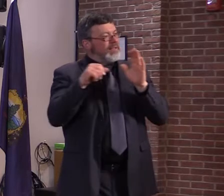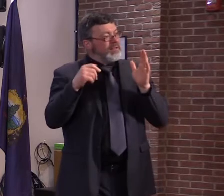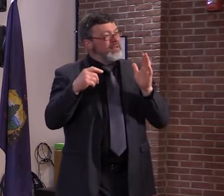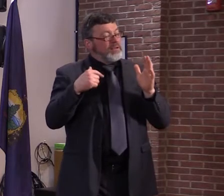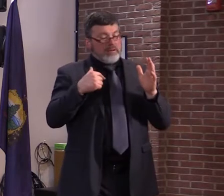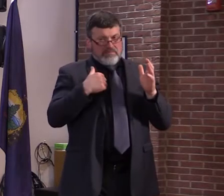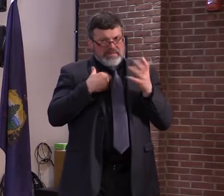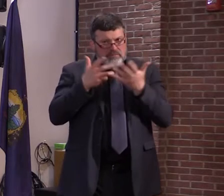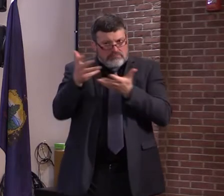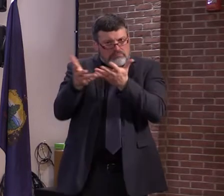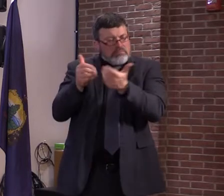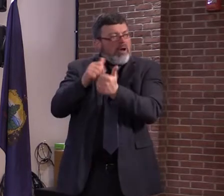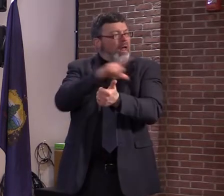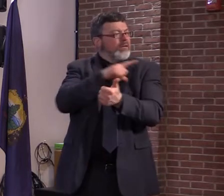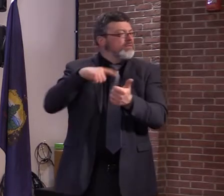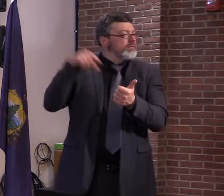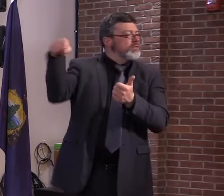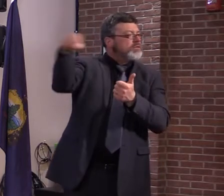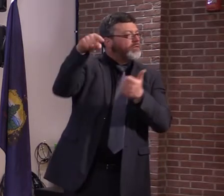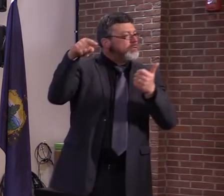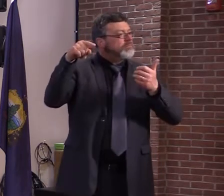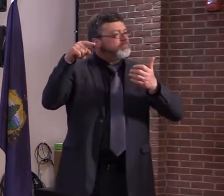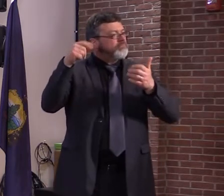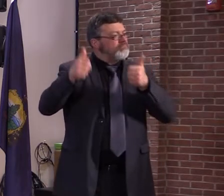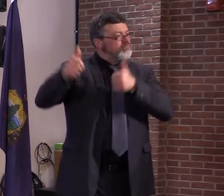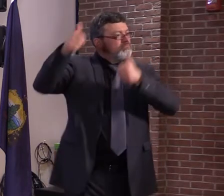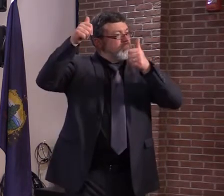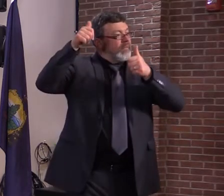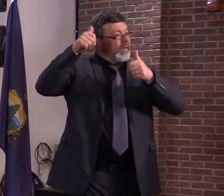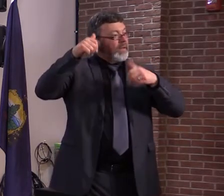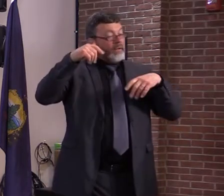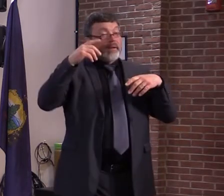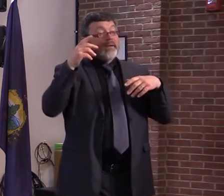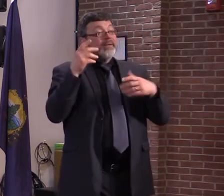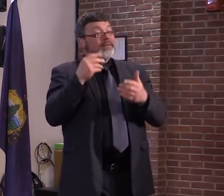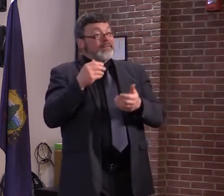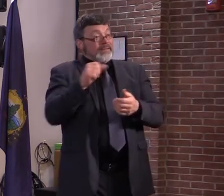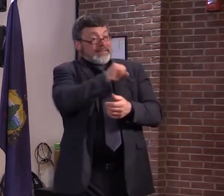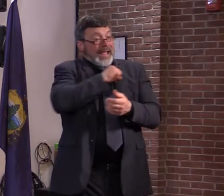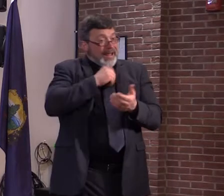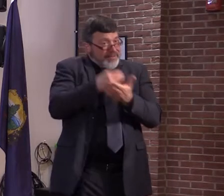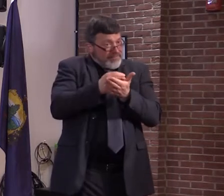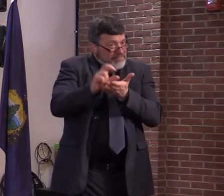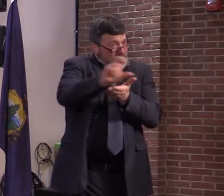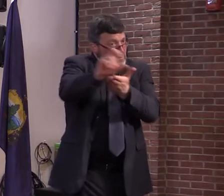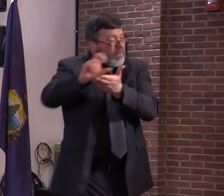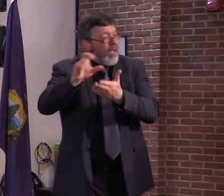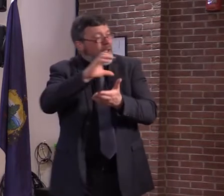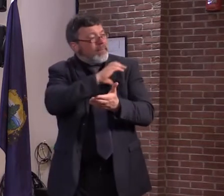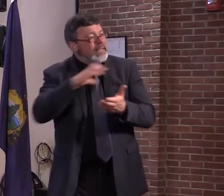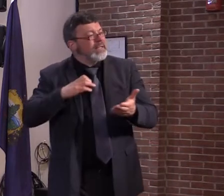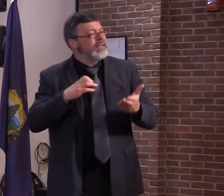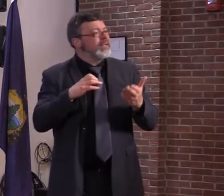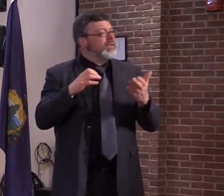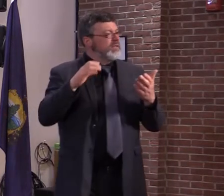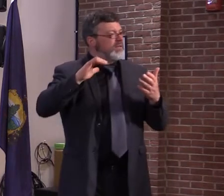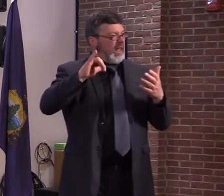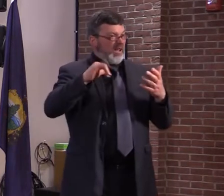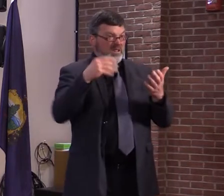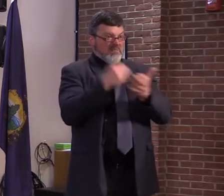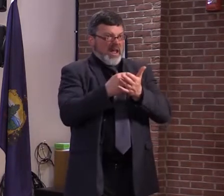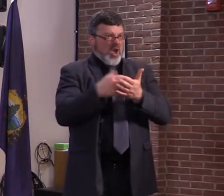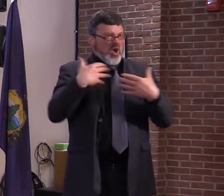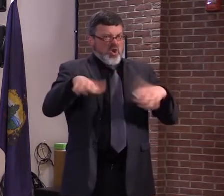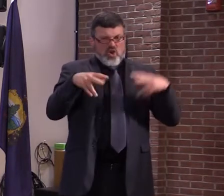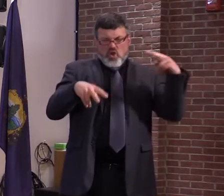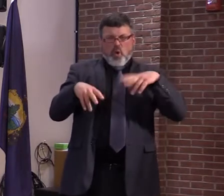the chair of Senate Appropriations, and again, it looks like a lot of money, but it gets